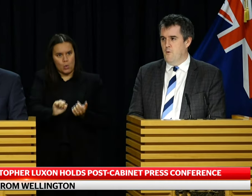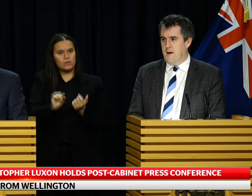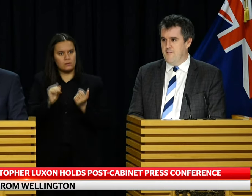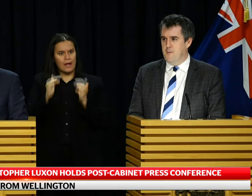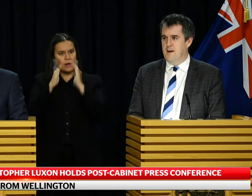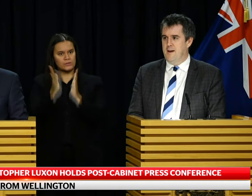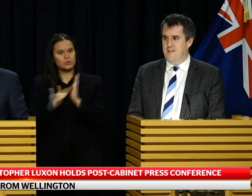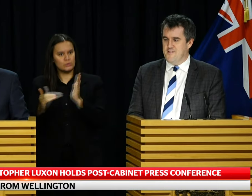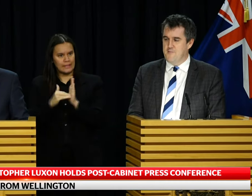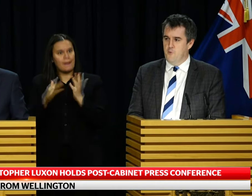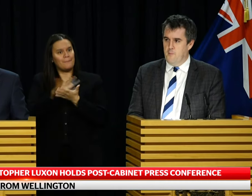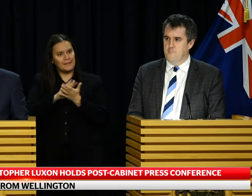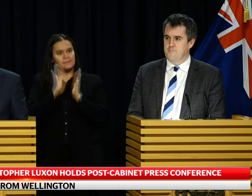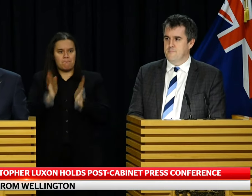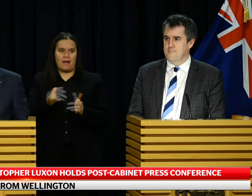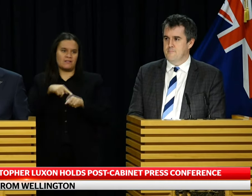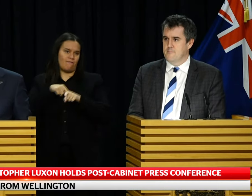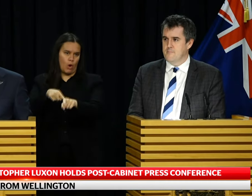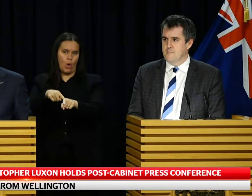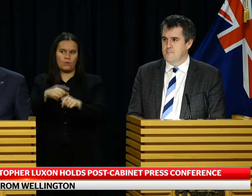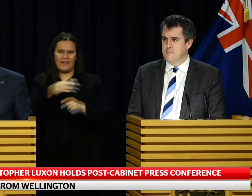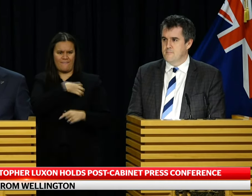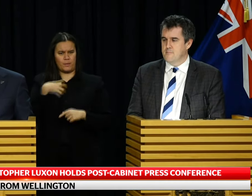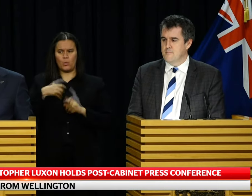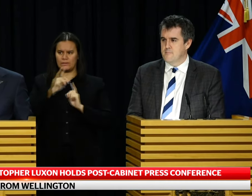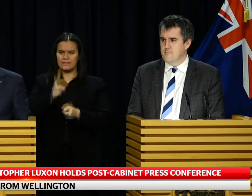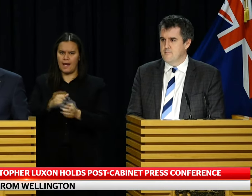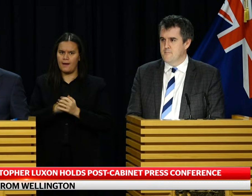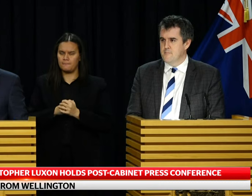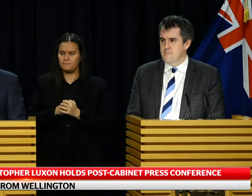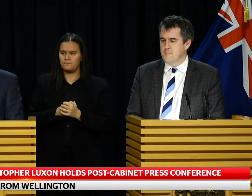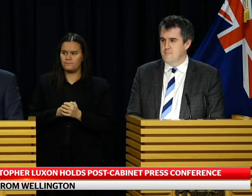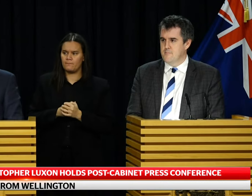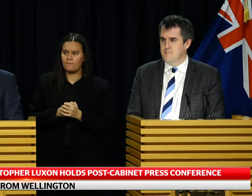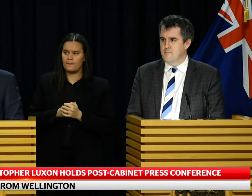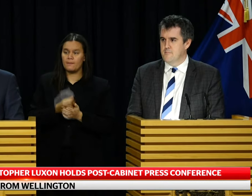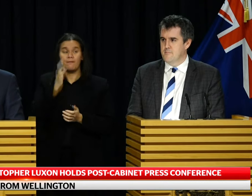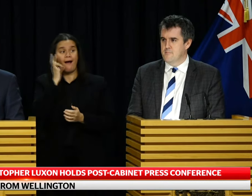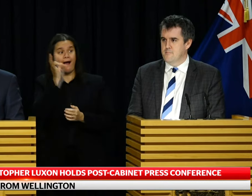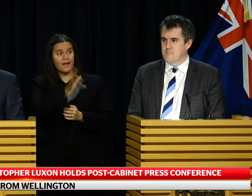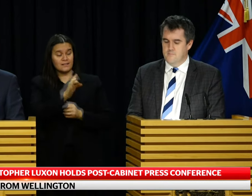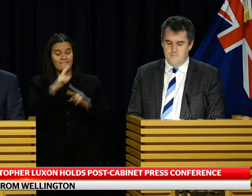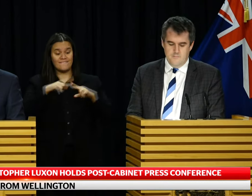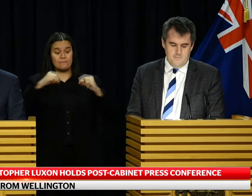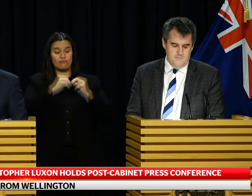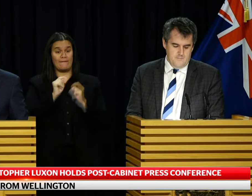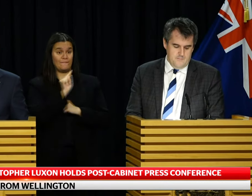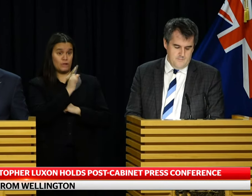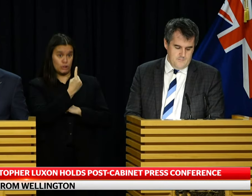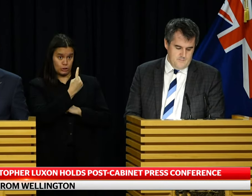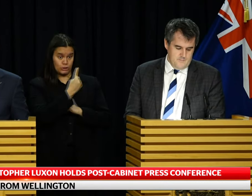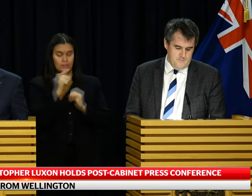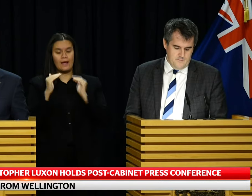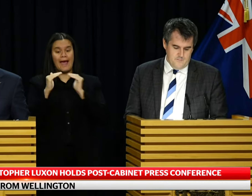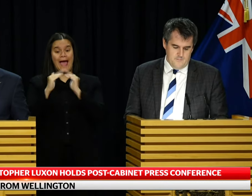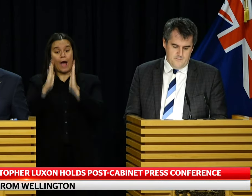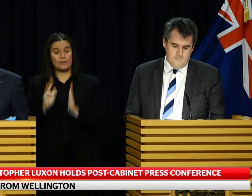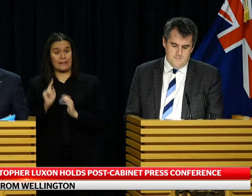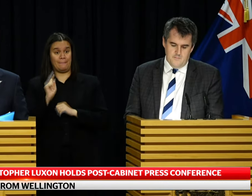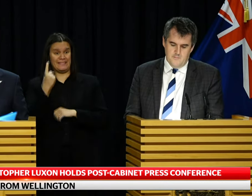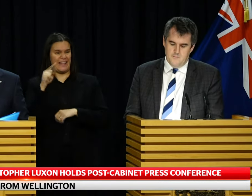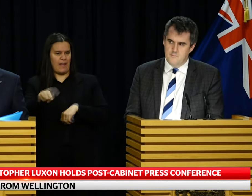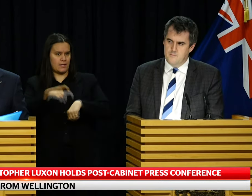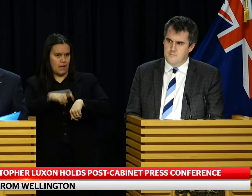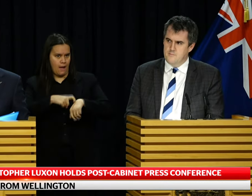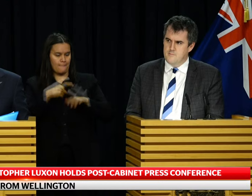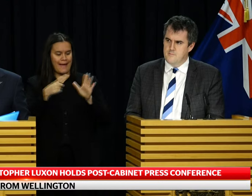follow what the government has set for them. And just very lastly, on the 1st of Feb in 2017, Amy Adams, the then Housing Minister, launched